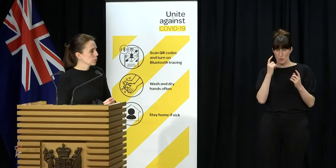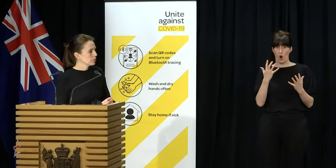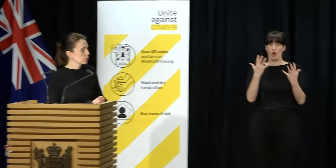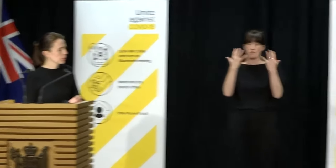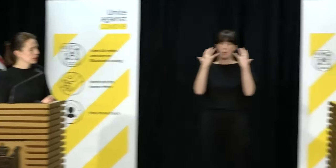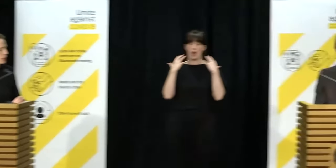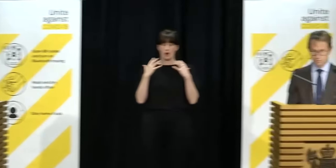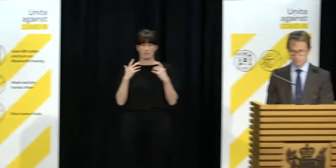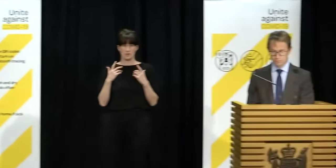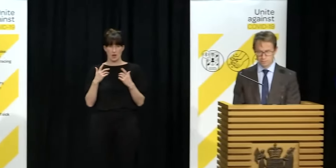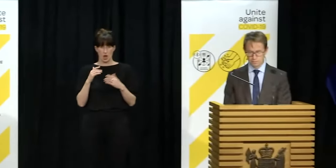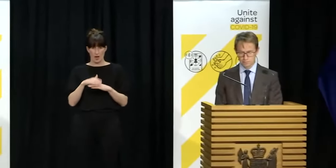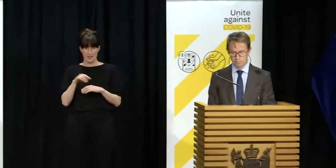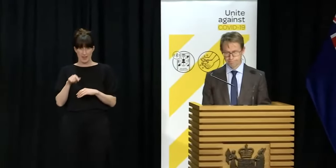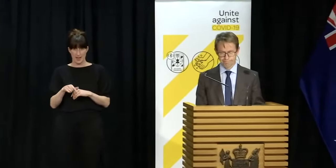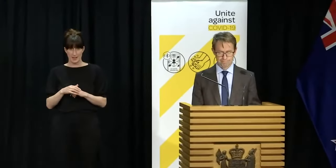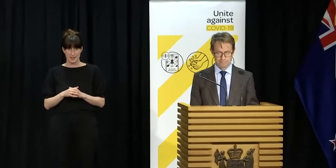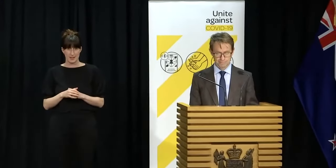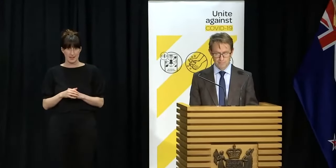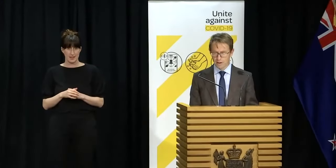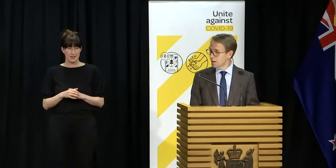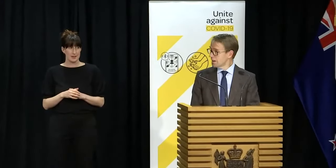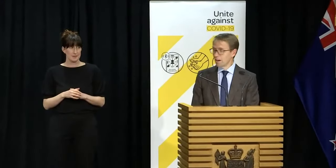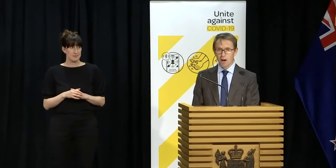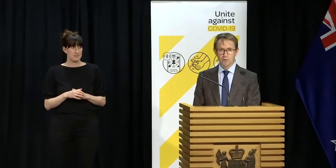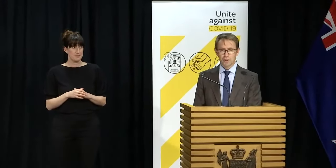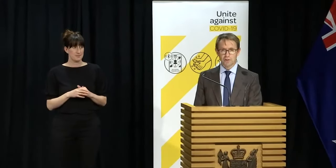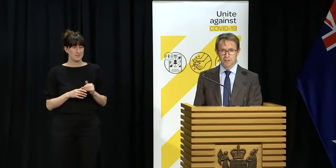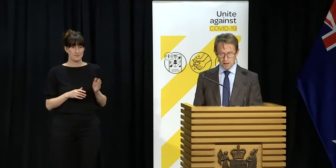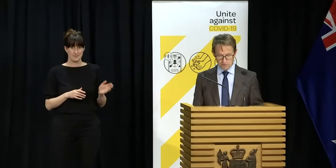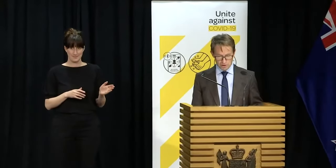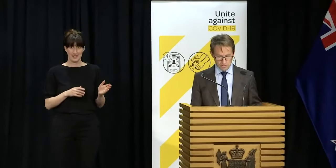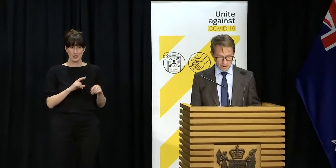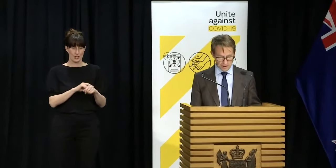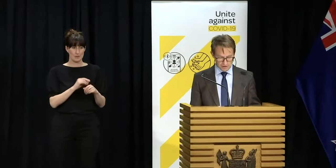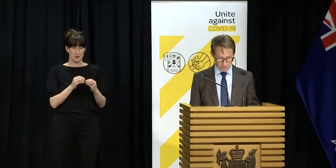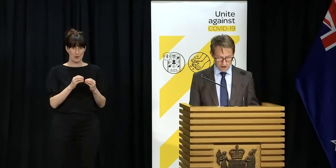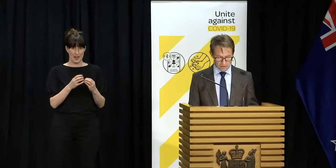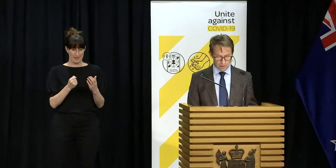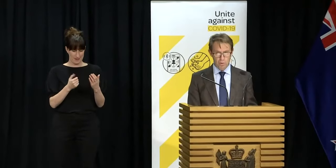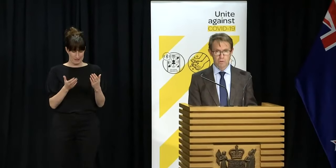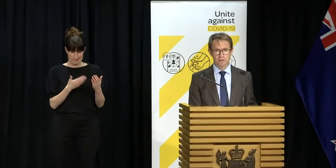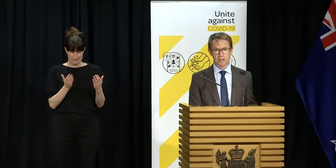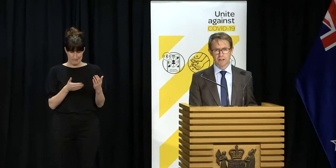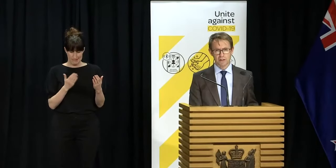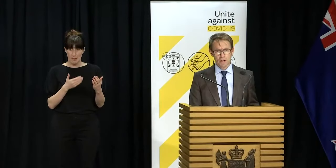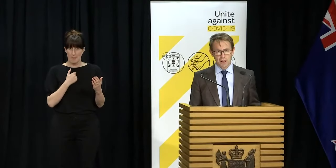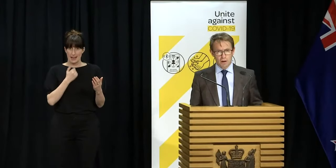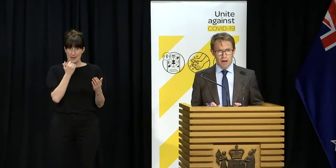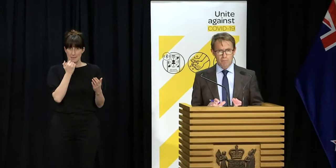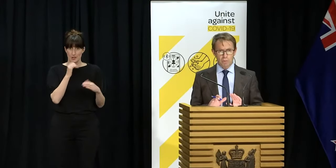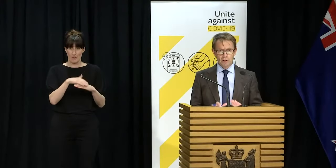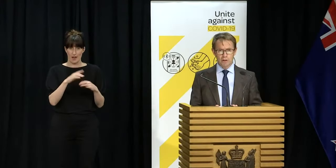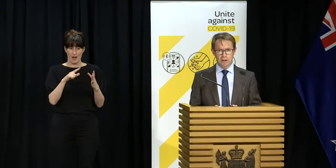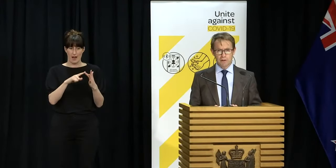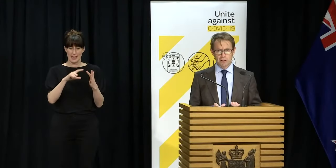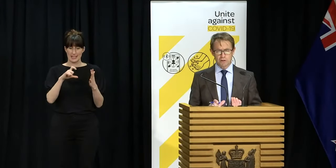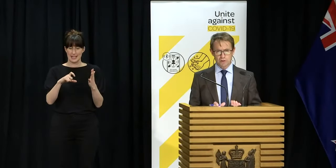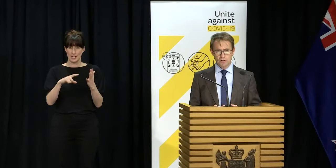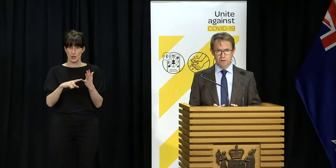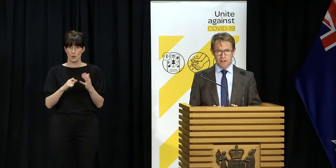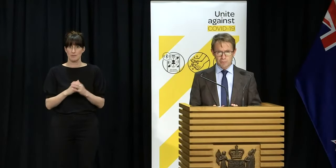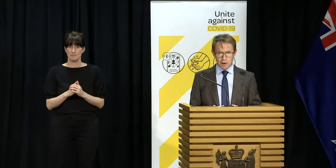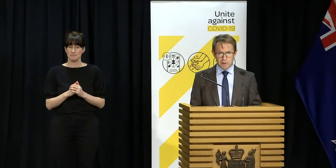cope? Dr. Bloomfield brings down those numbers daily, just waiting for that very question. I'll just have to find them. But what I would say is we don't have